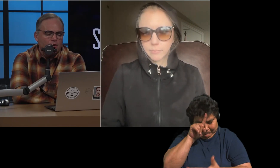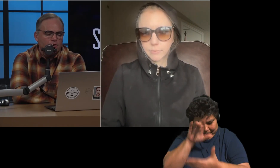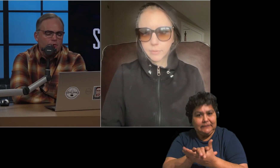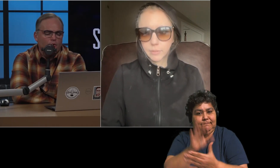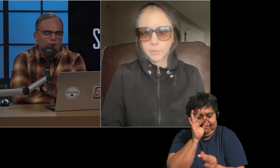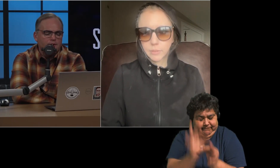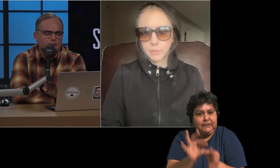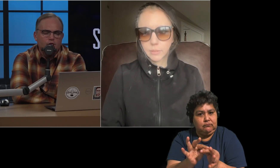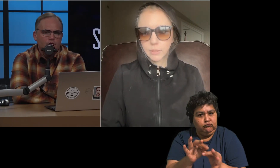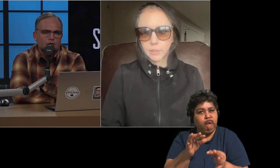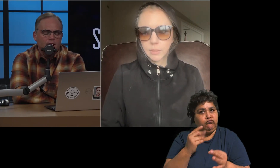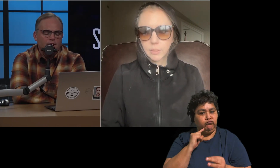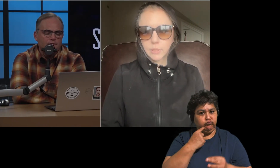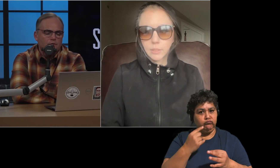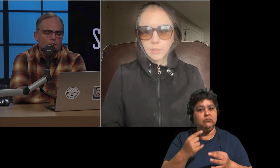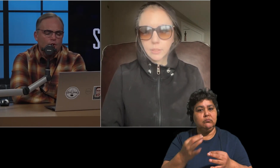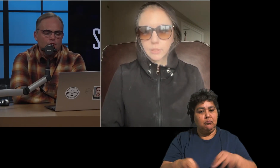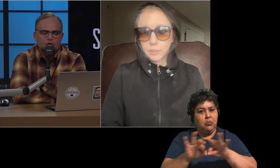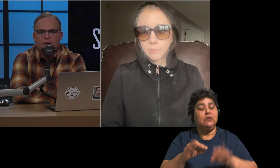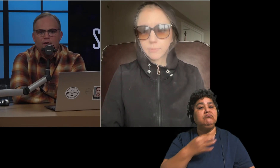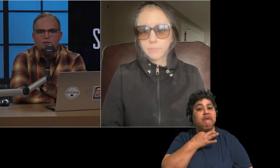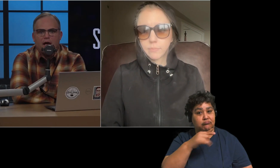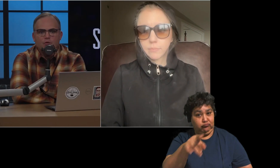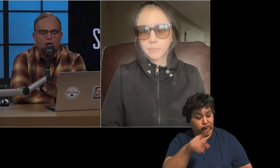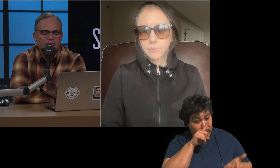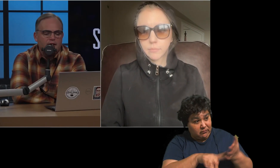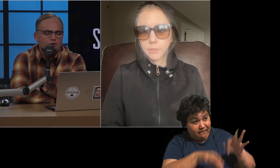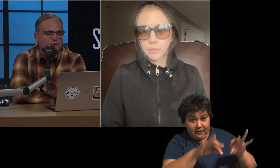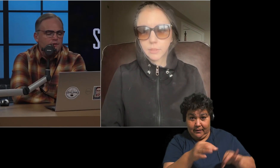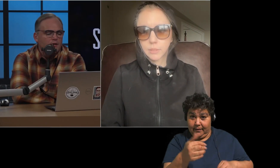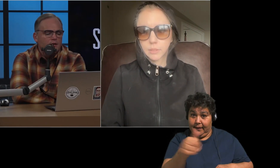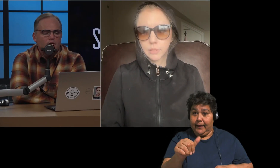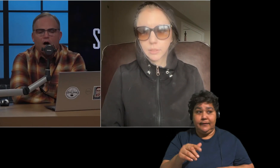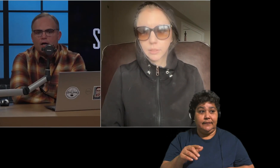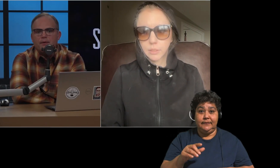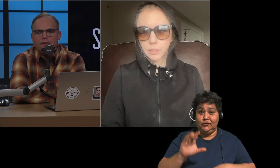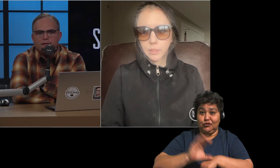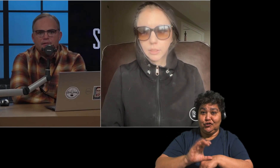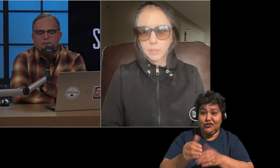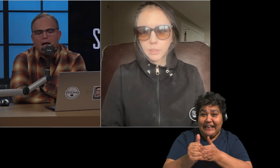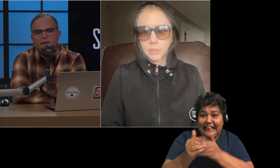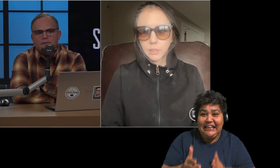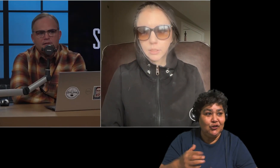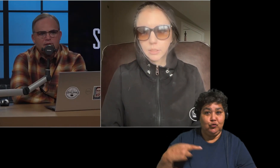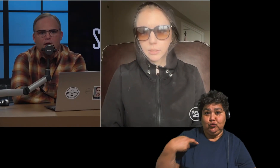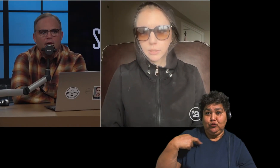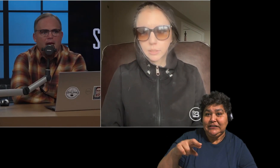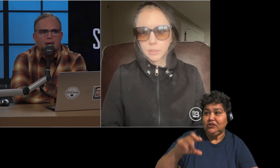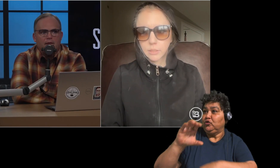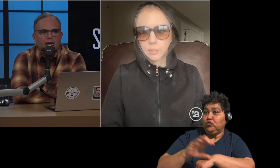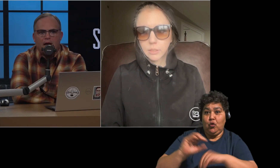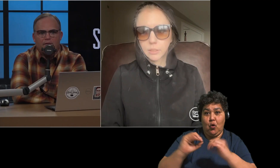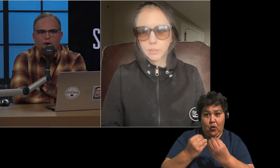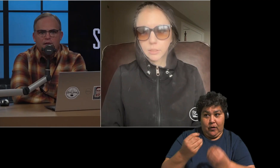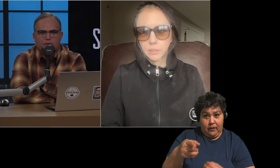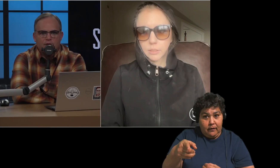evidence of those purporting to be Christian leaders or church leaders / organizations caught up in this? Not necessarily